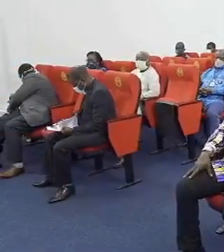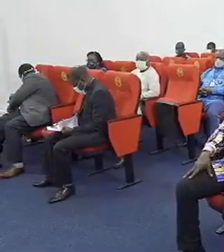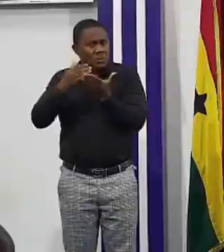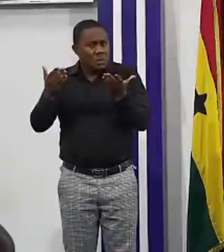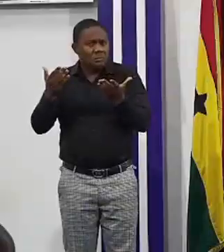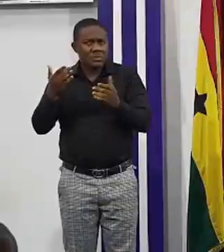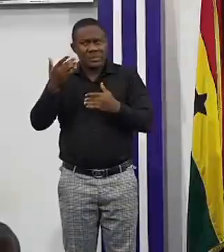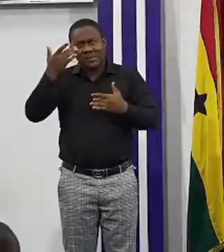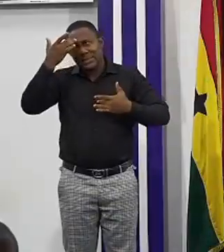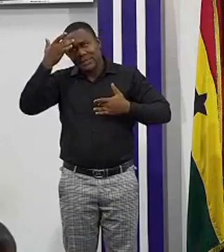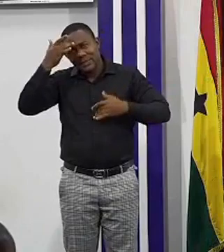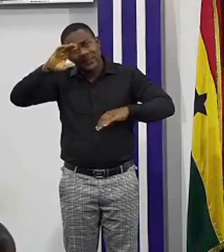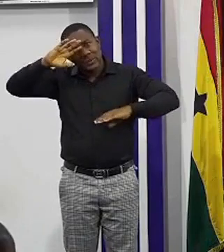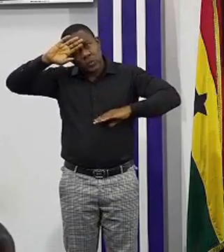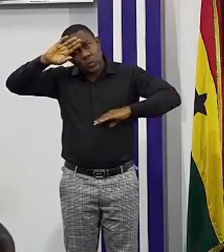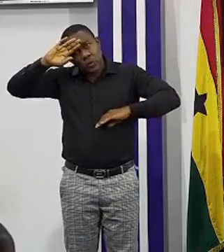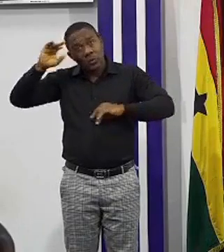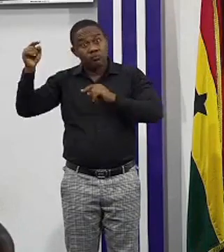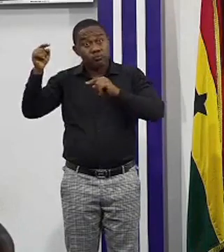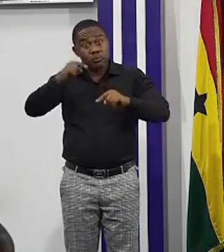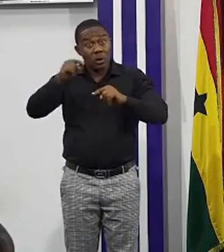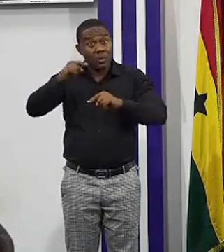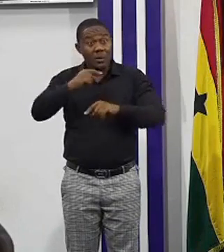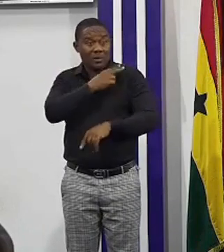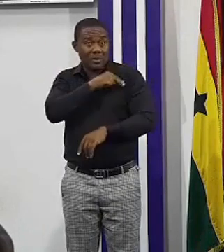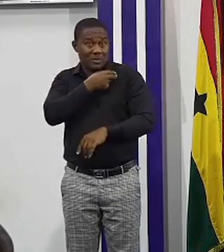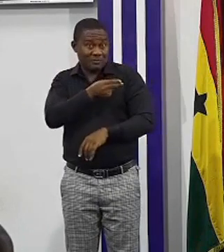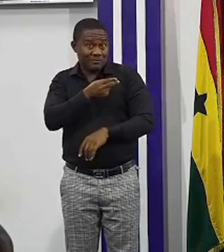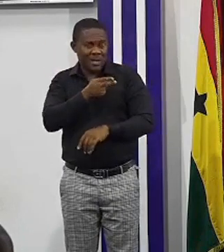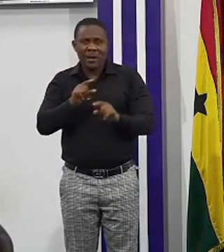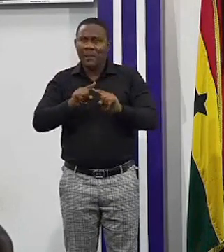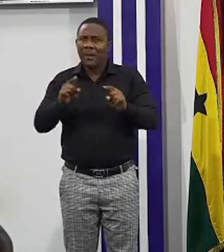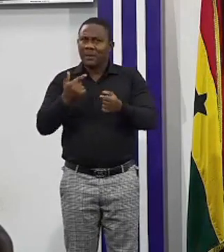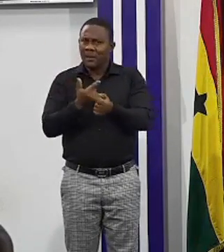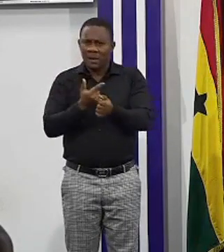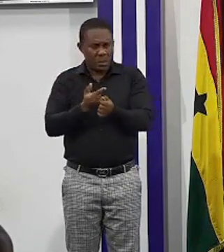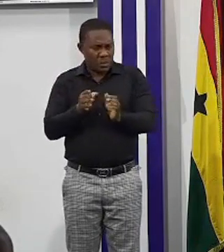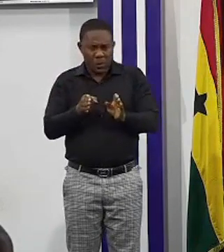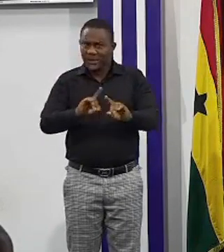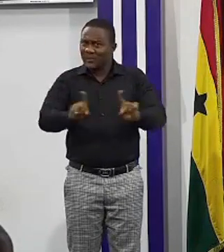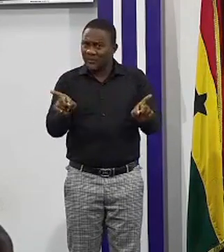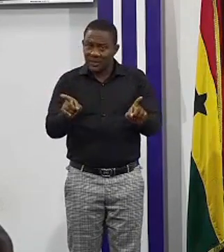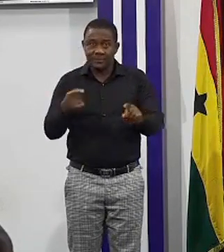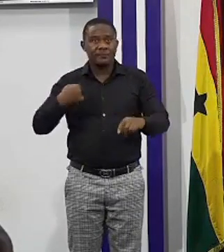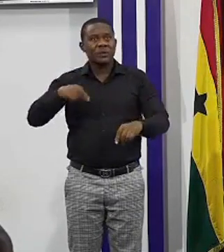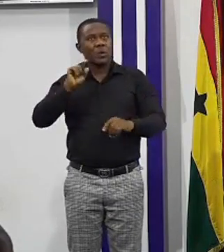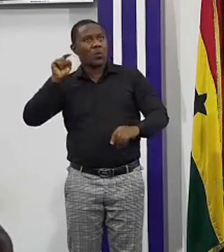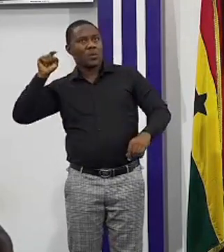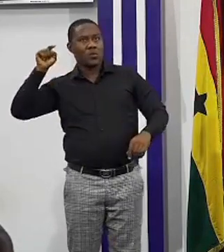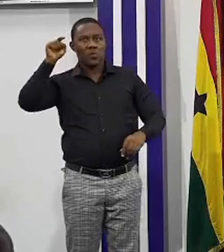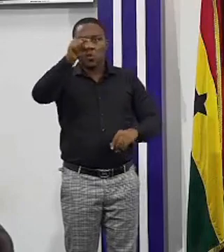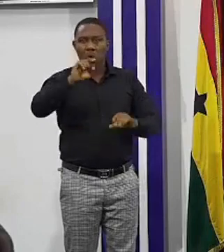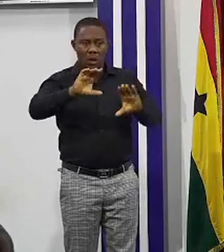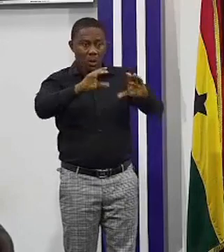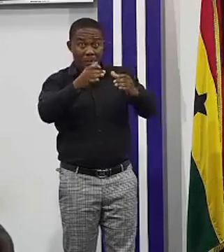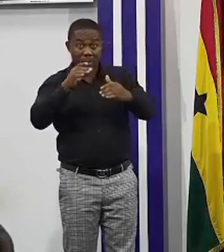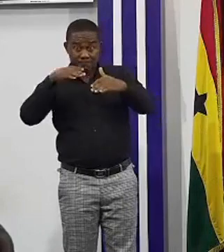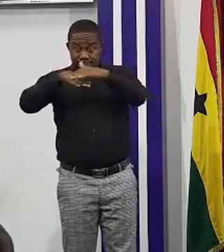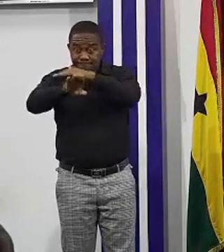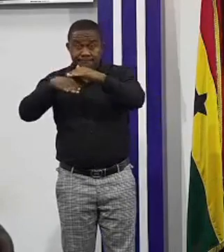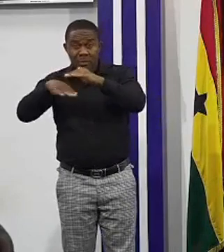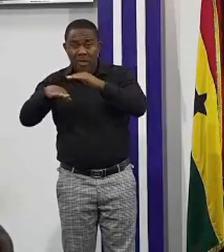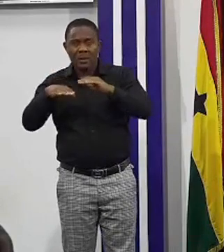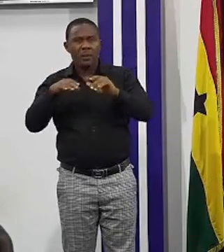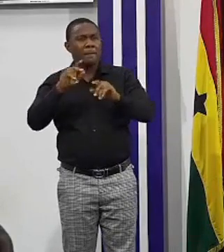who are coming to the hospitals. Ghana adopted a significantly different route, which is that we will go out into communities